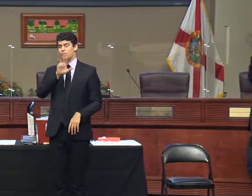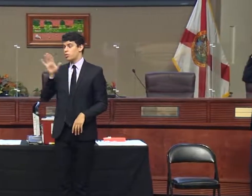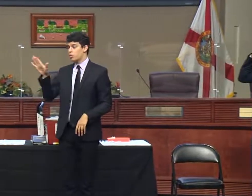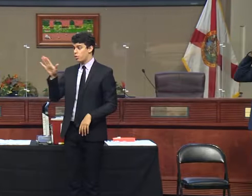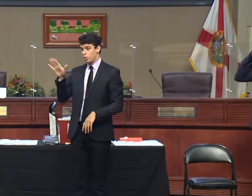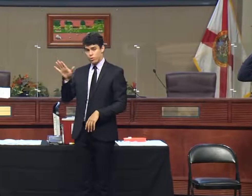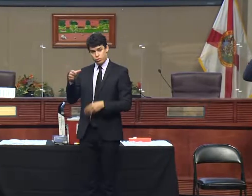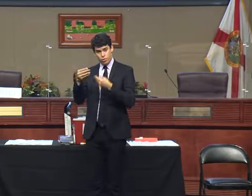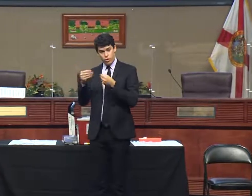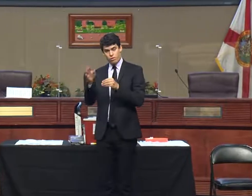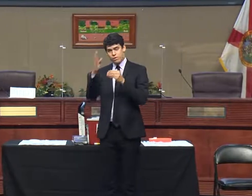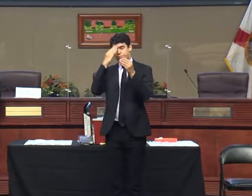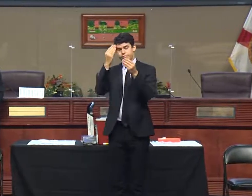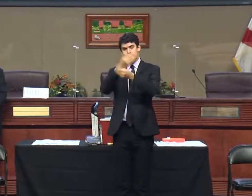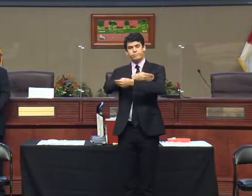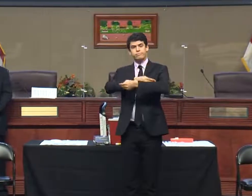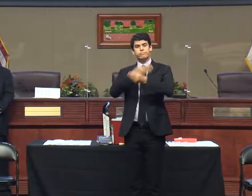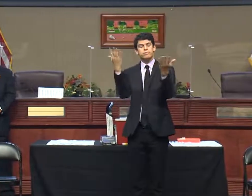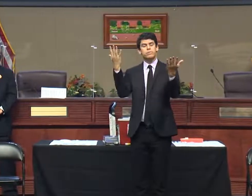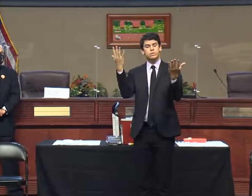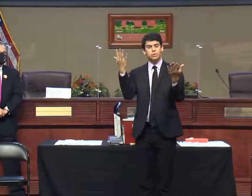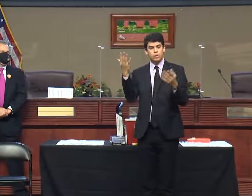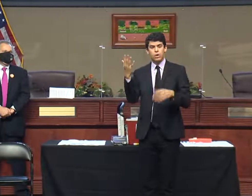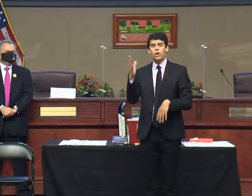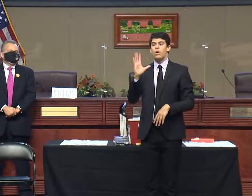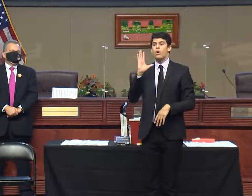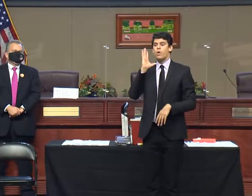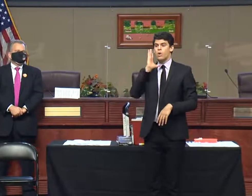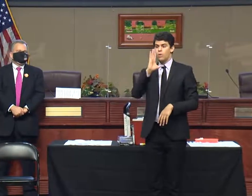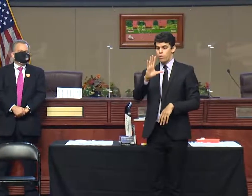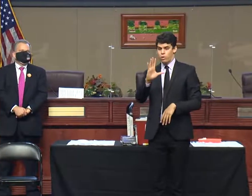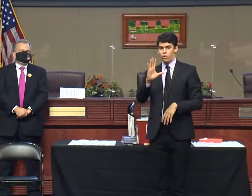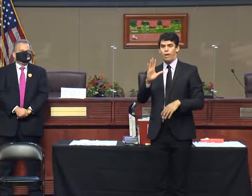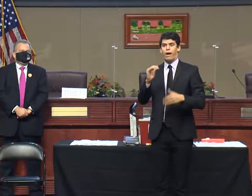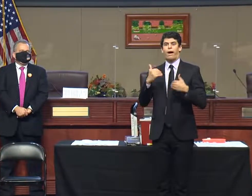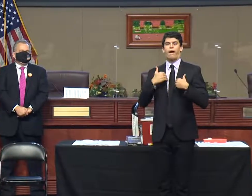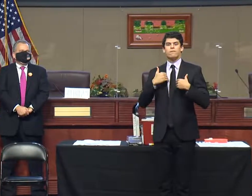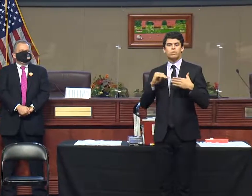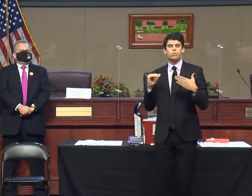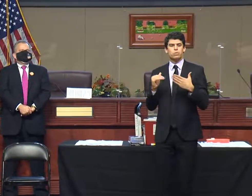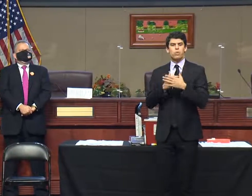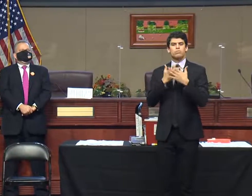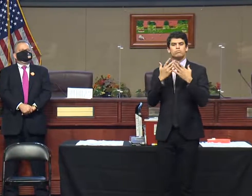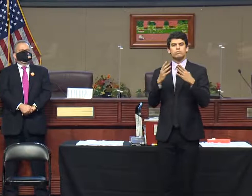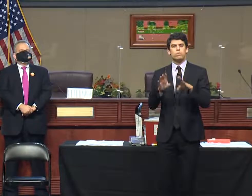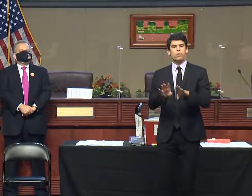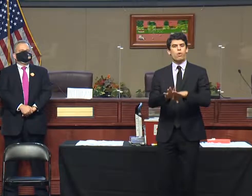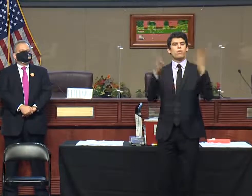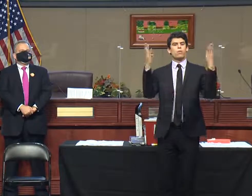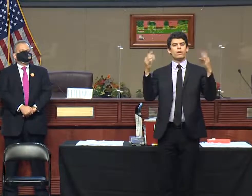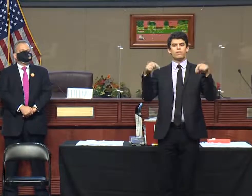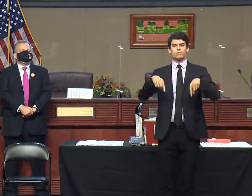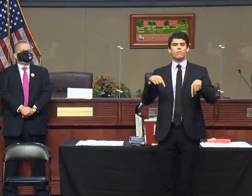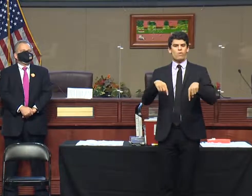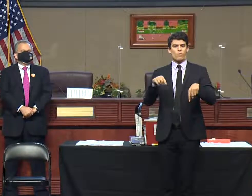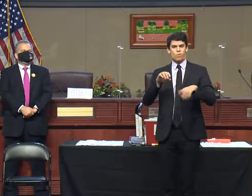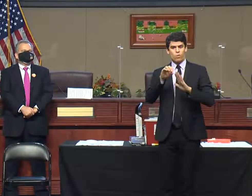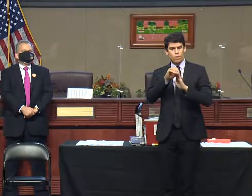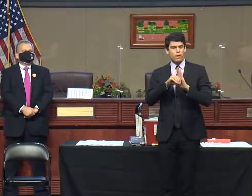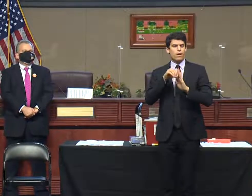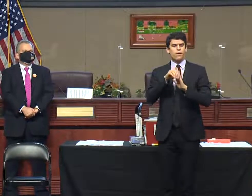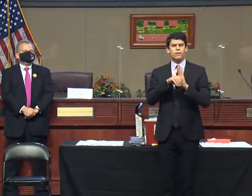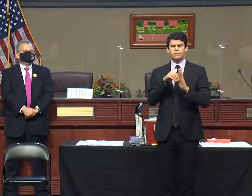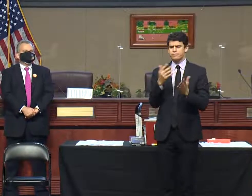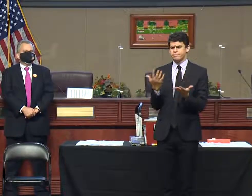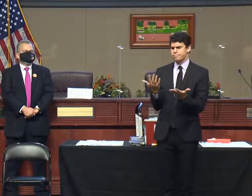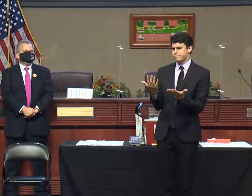today about moving towards a greater reopening. I would hope that you could give us a